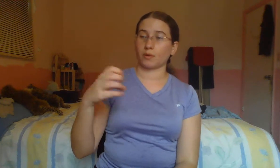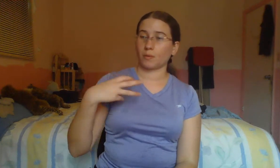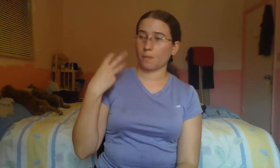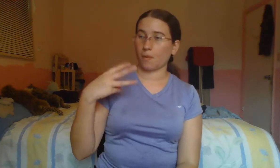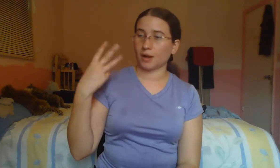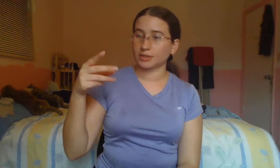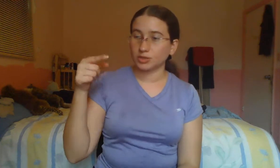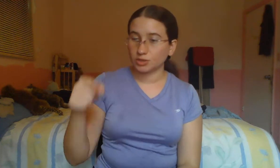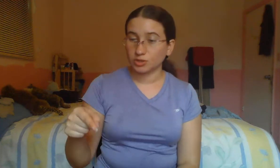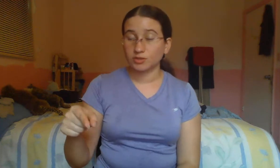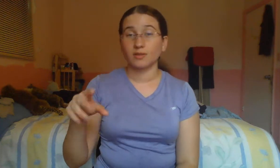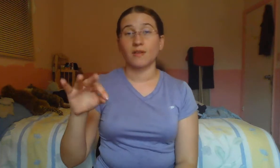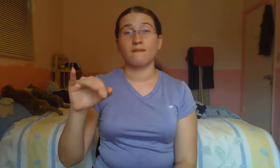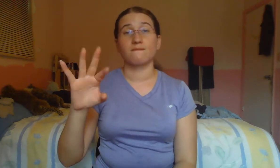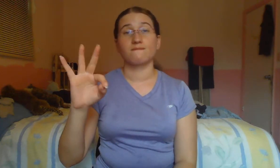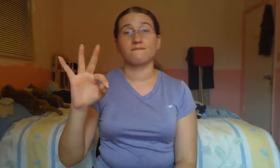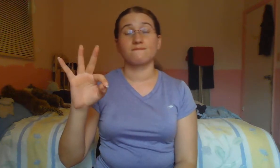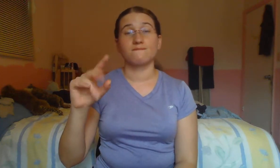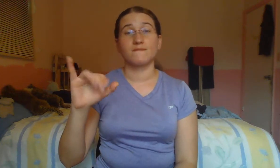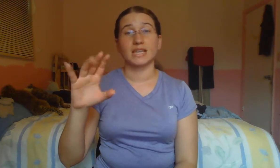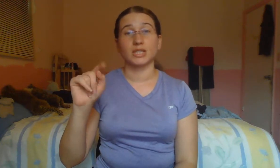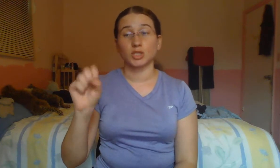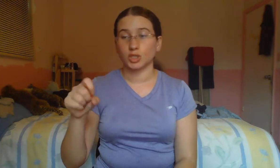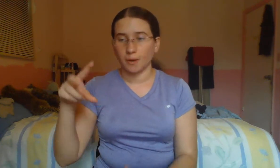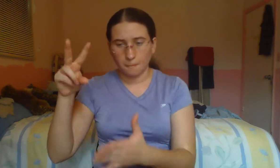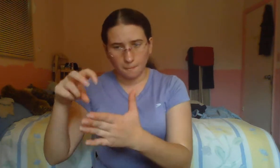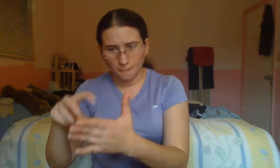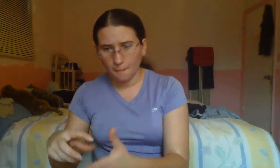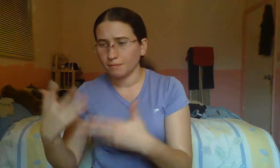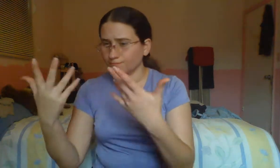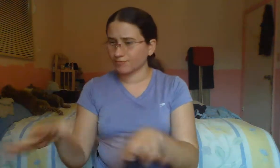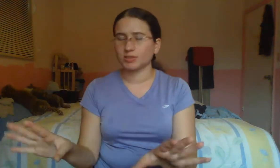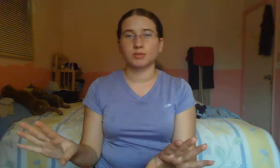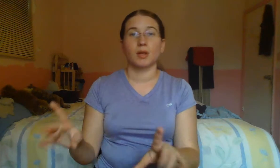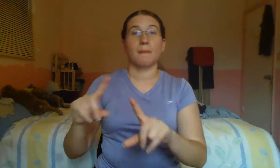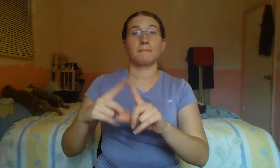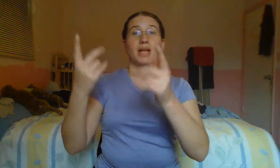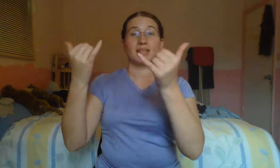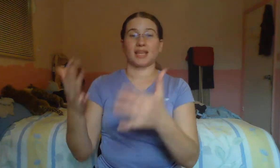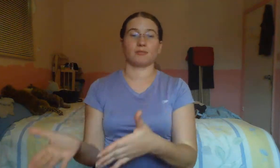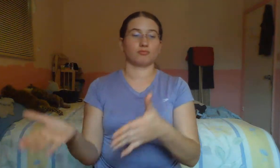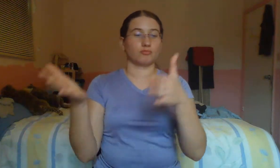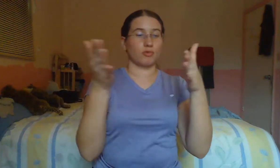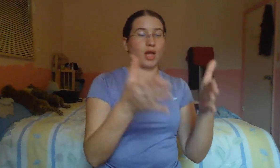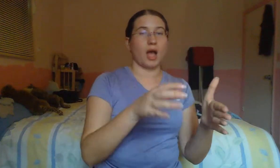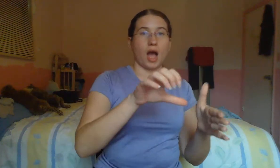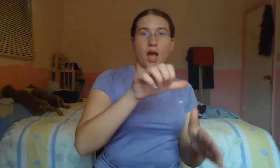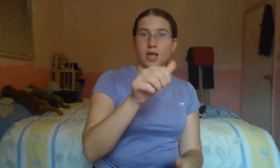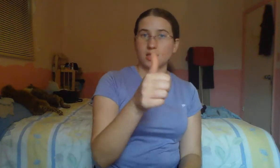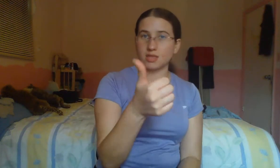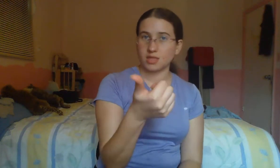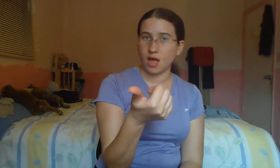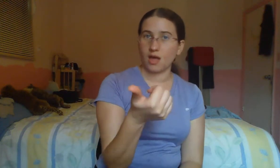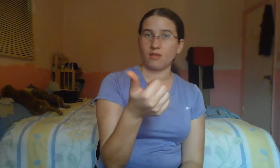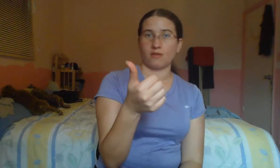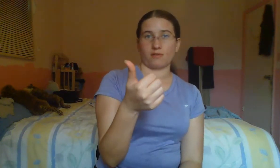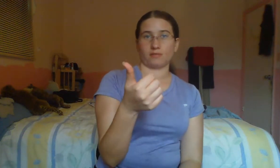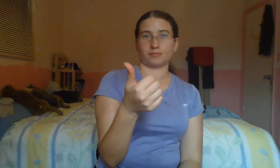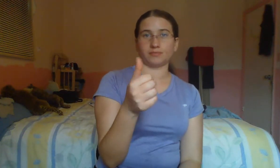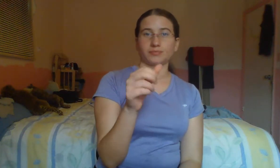George Washington's Socks, and we looked at the fiction text. And today I'm going to show you another fiction text, but now we're going to look at some nonfiction primary sources,